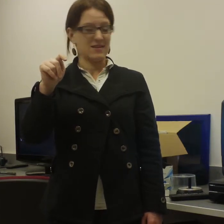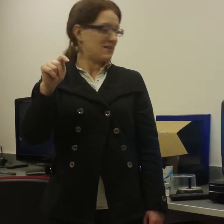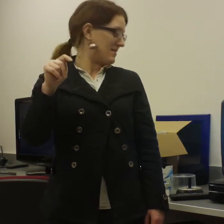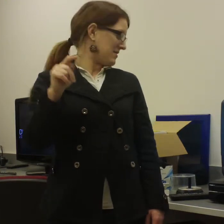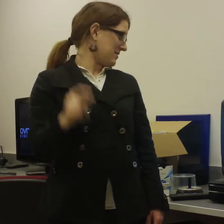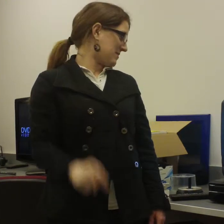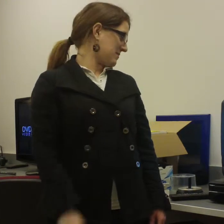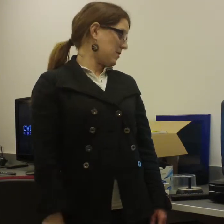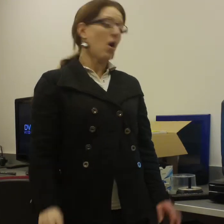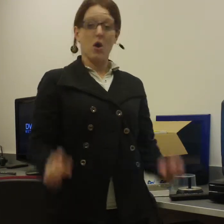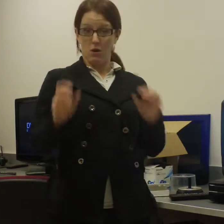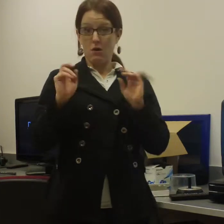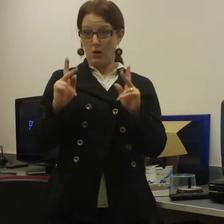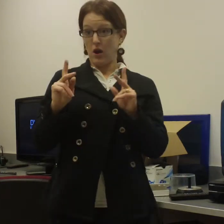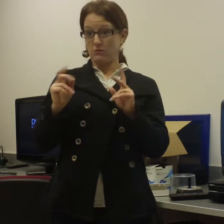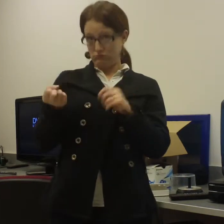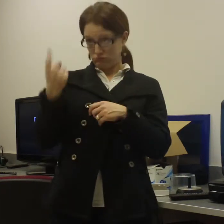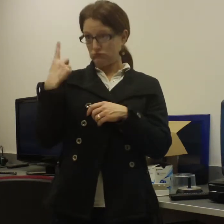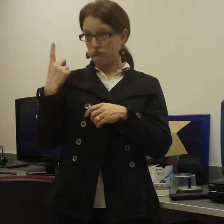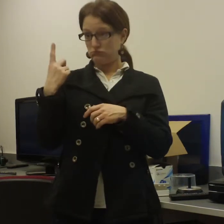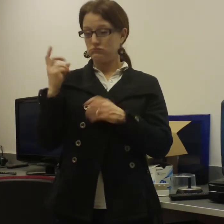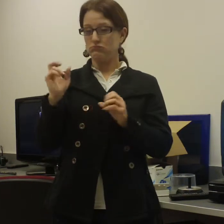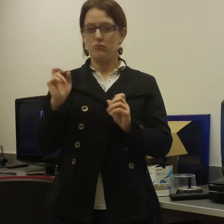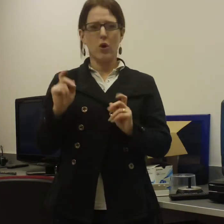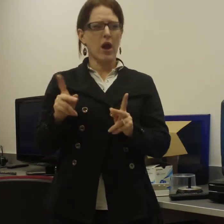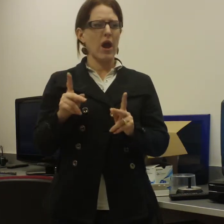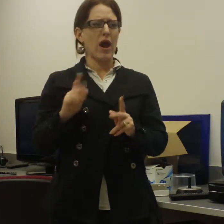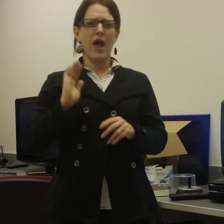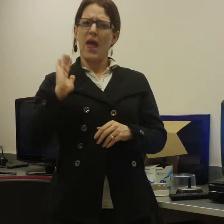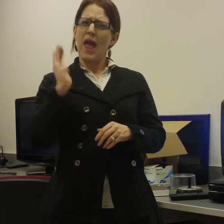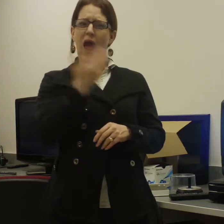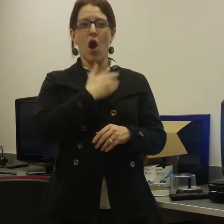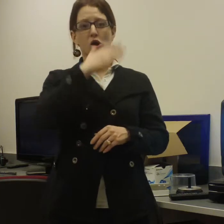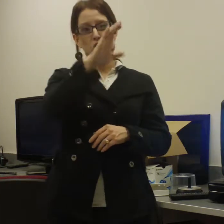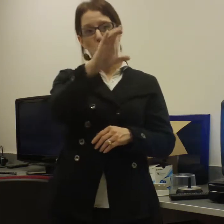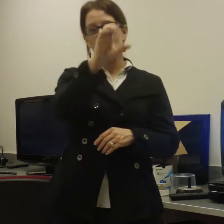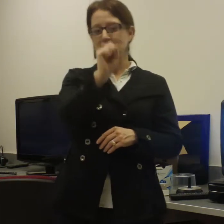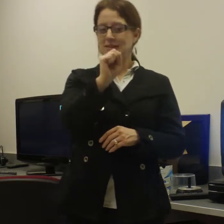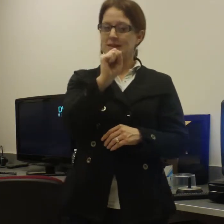Okay, got it? All right. This is our circulatory system, except for one other thing.